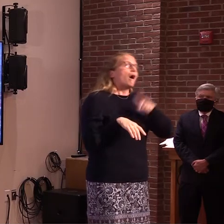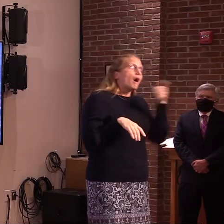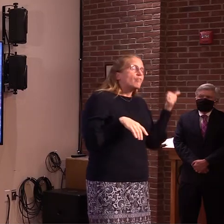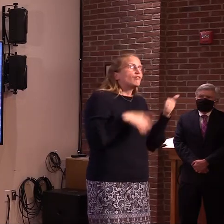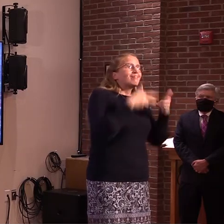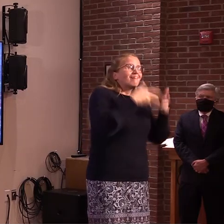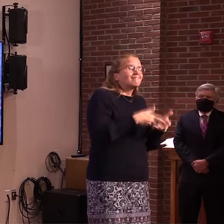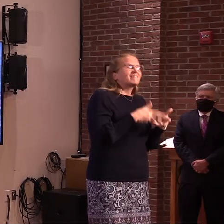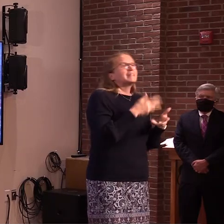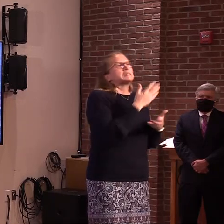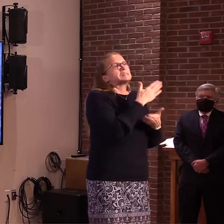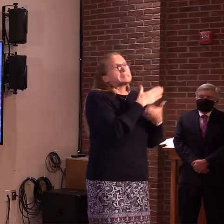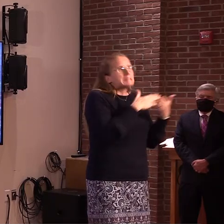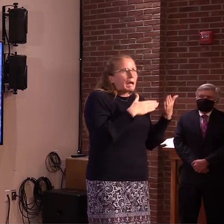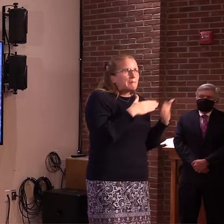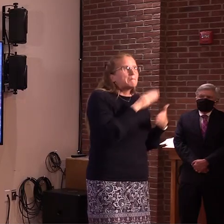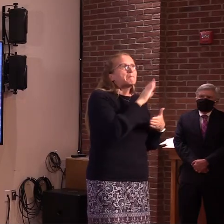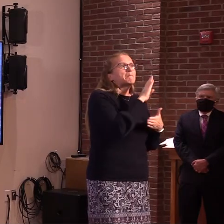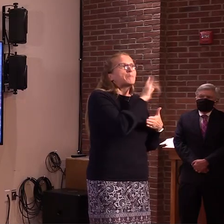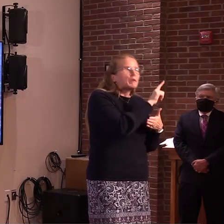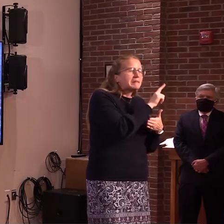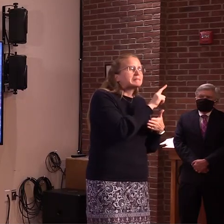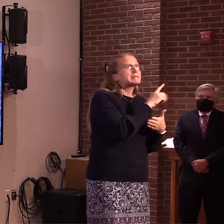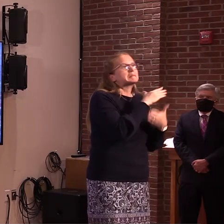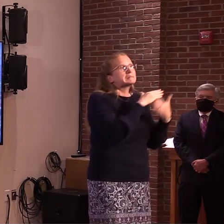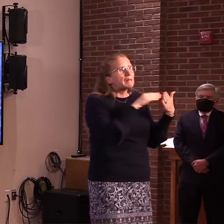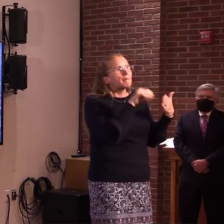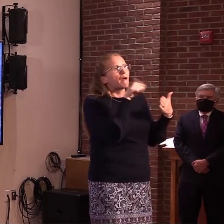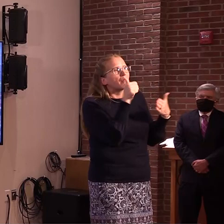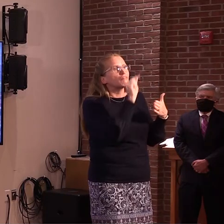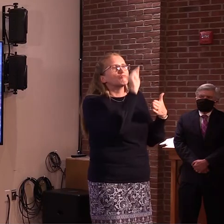but a few scattered around the county.